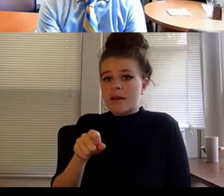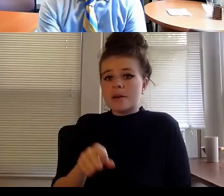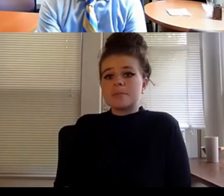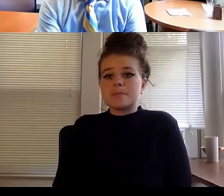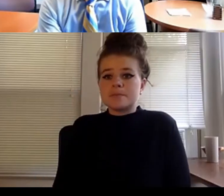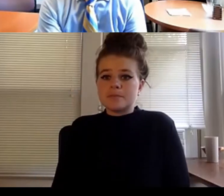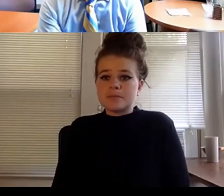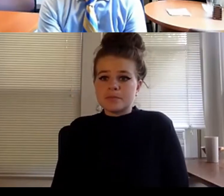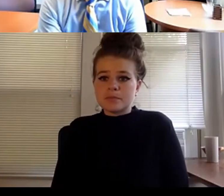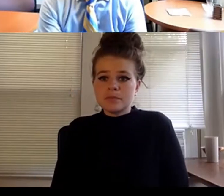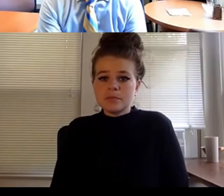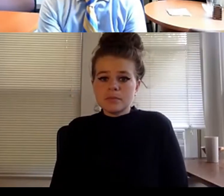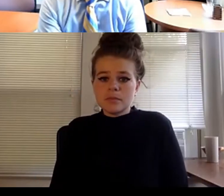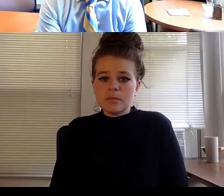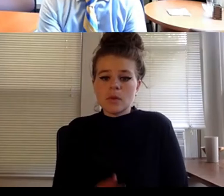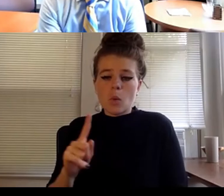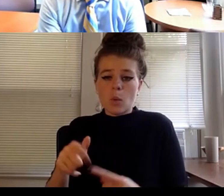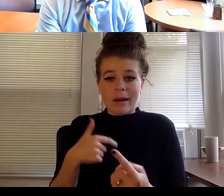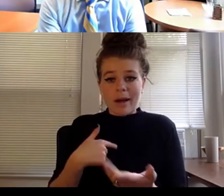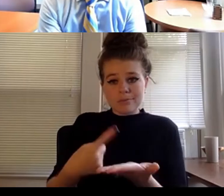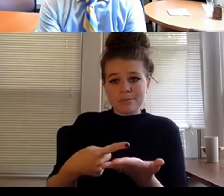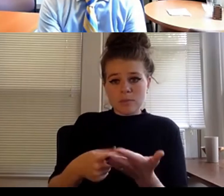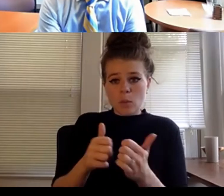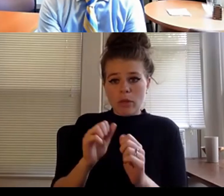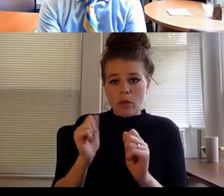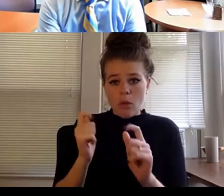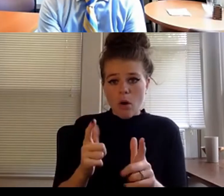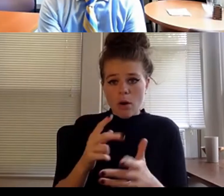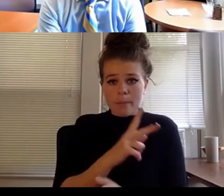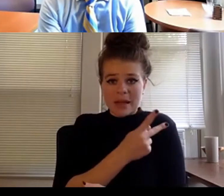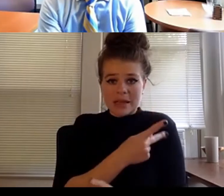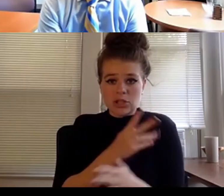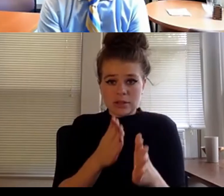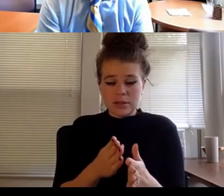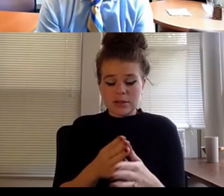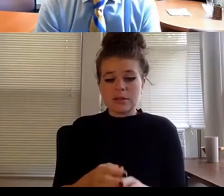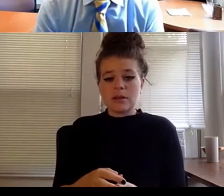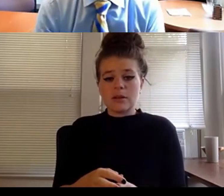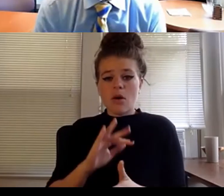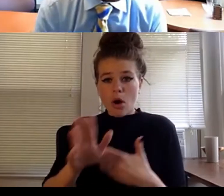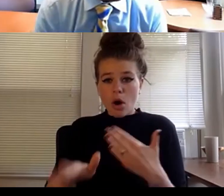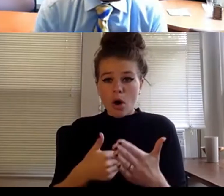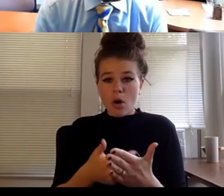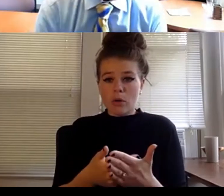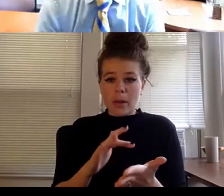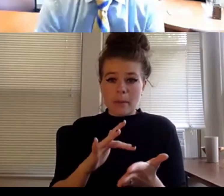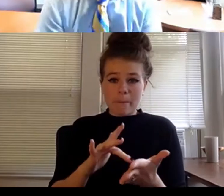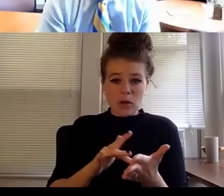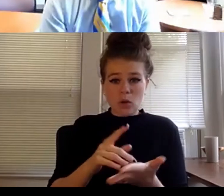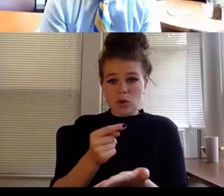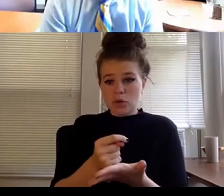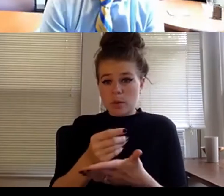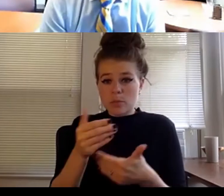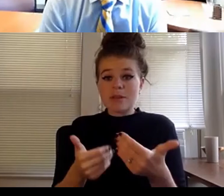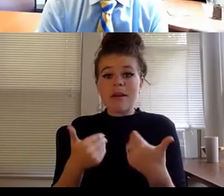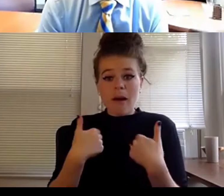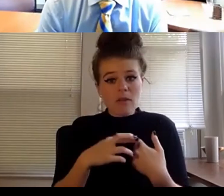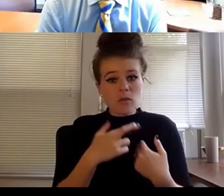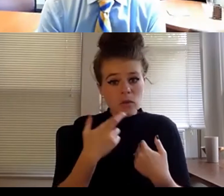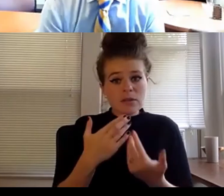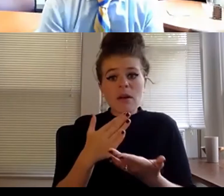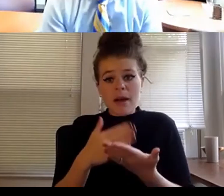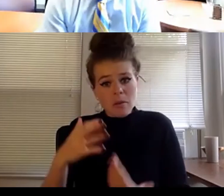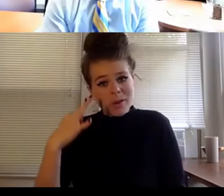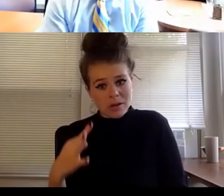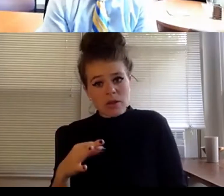to all my patients, every single medical treatment procedures have risk and benefit, like Ms. Phyllis Jackson